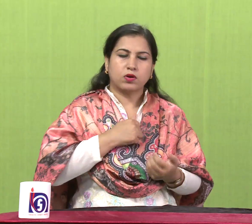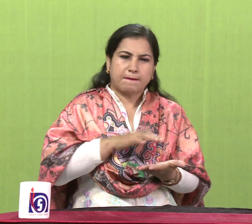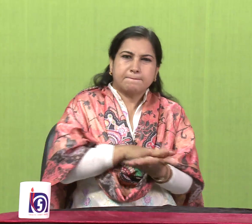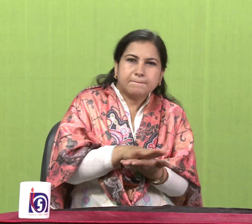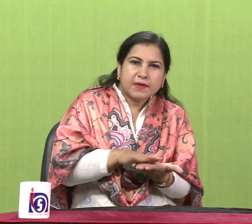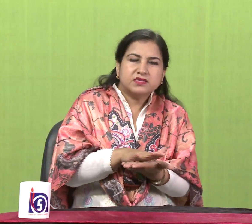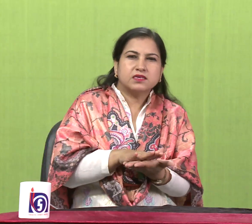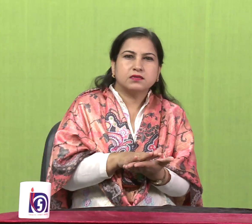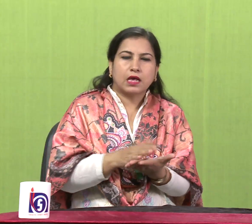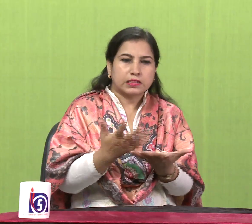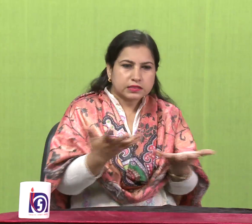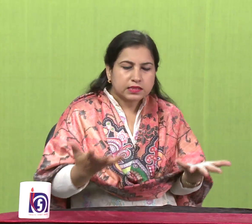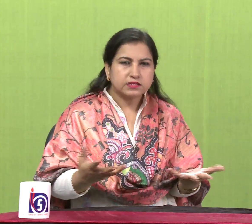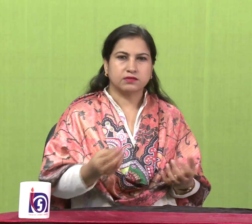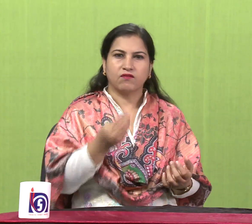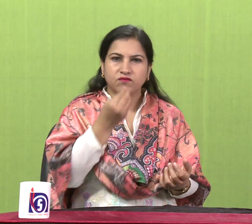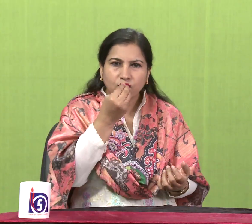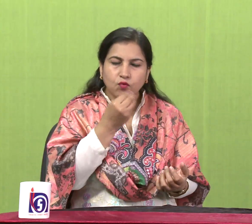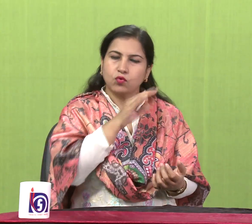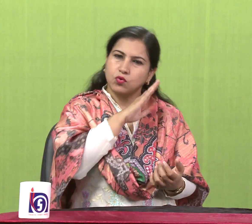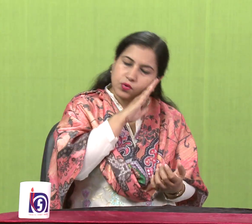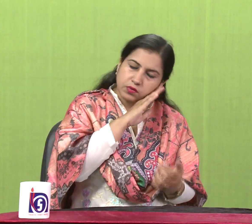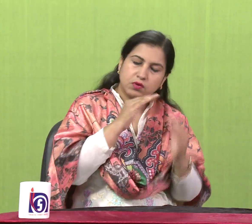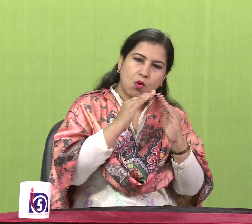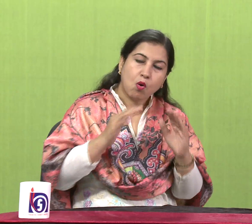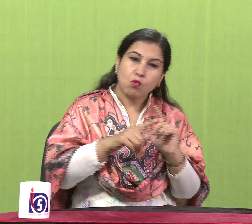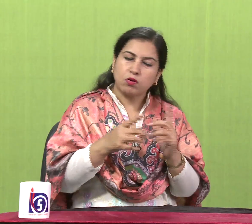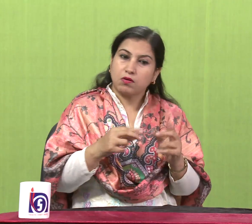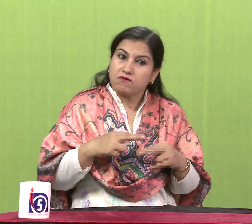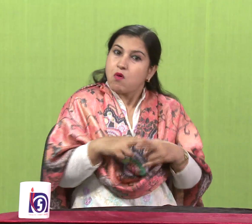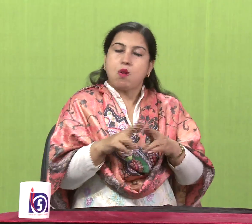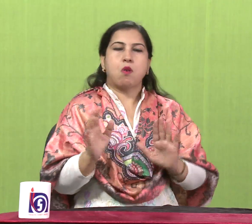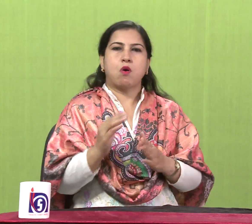their basic needs like food and home.